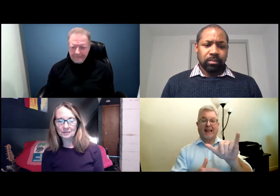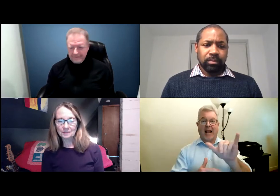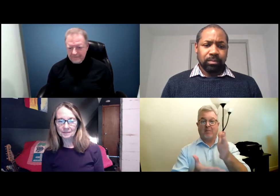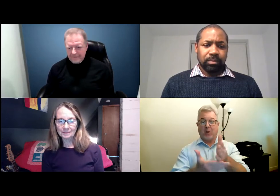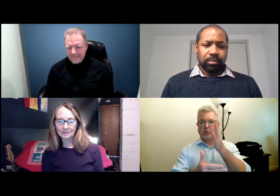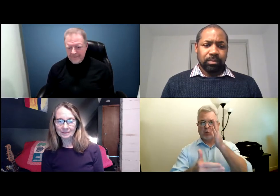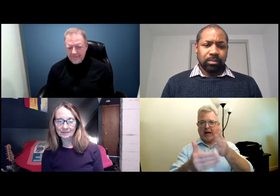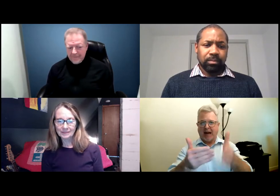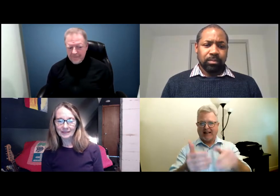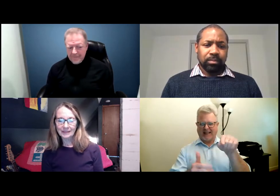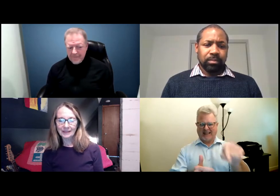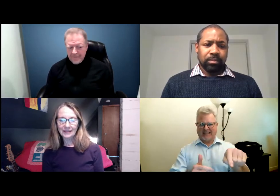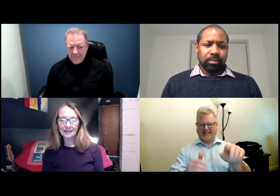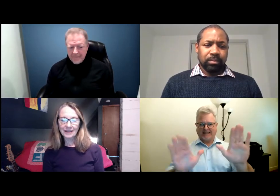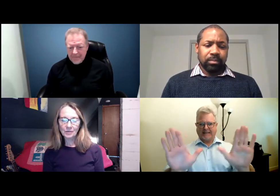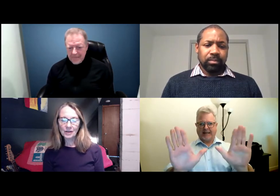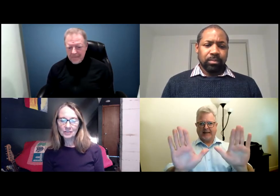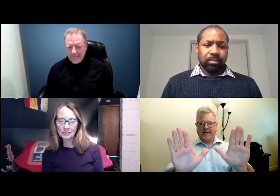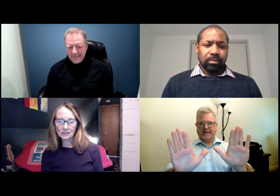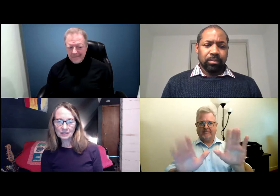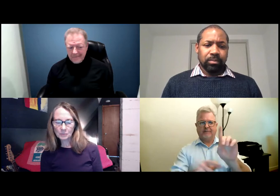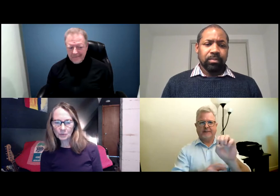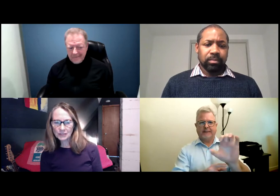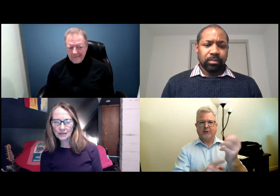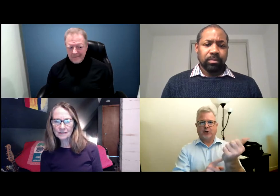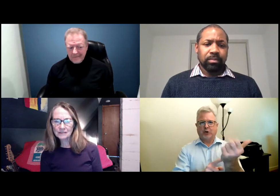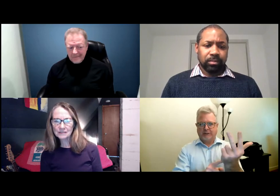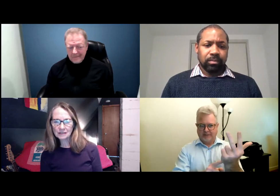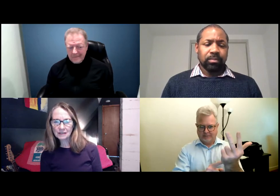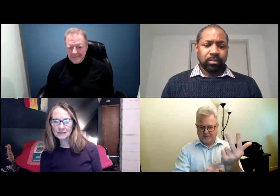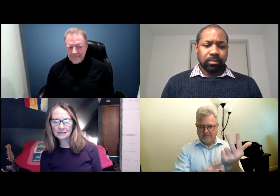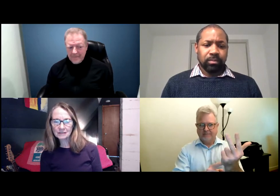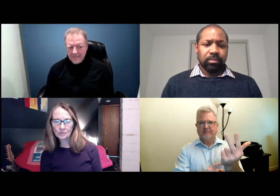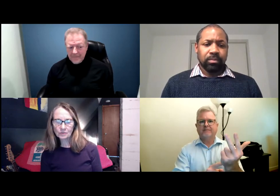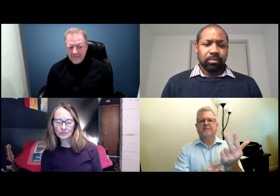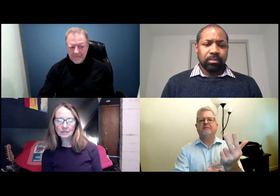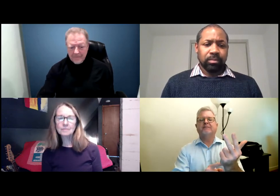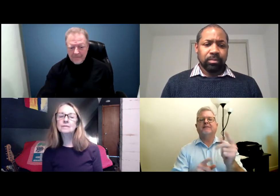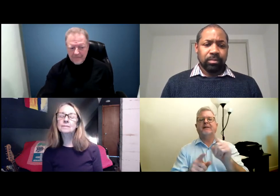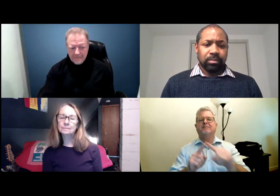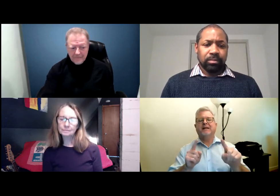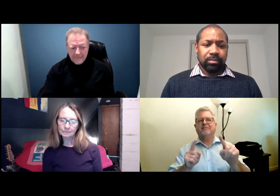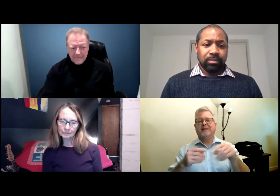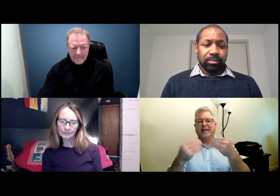restrictions. And that pause is supposed to end this Sunday, December 13th.